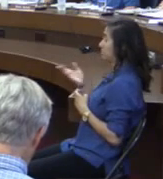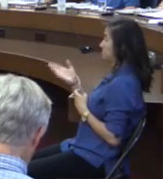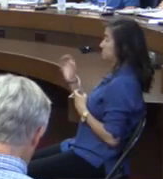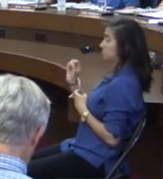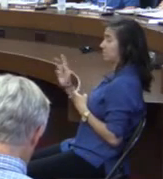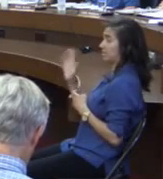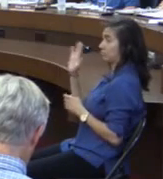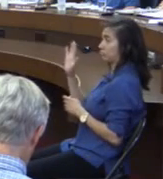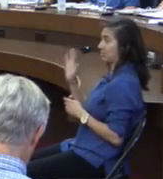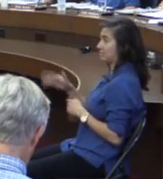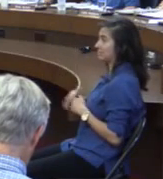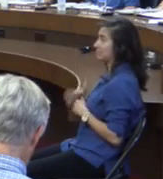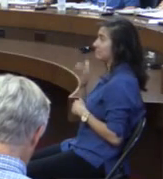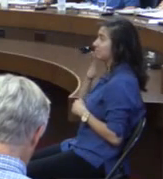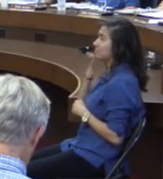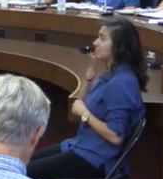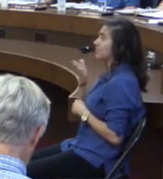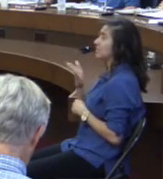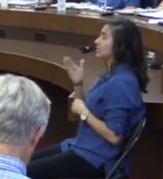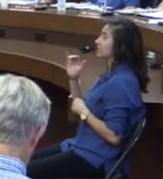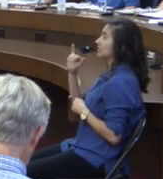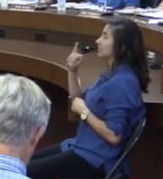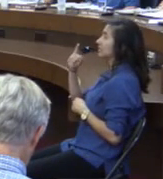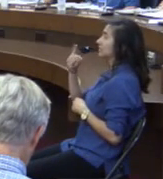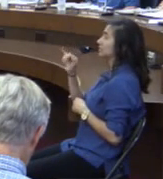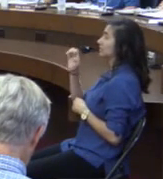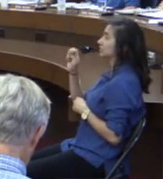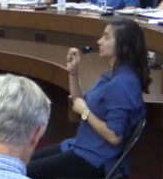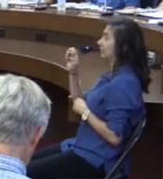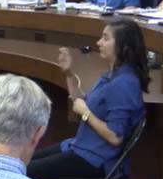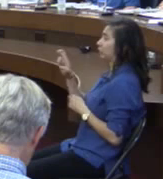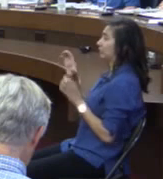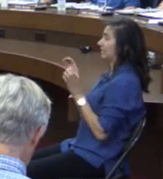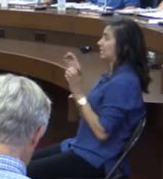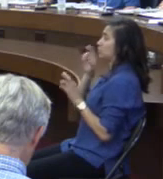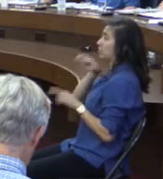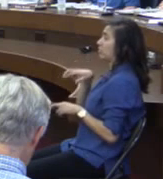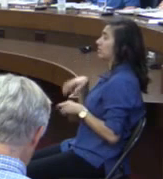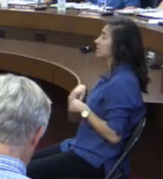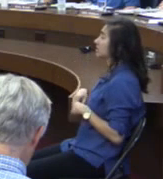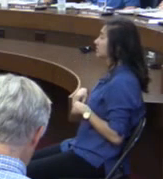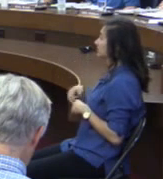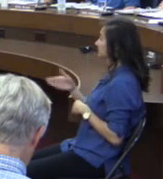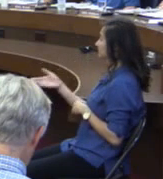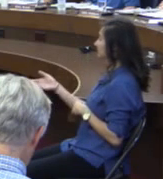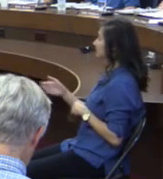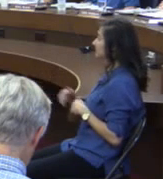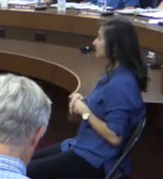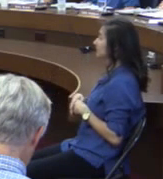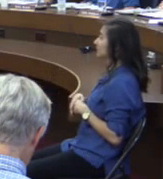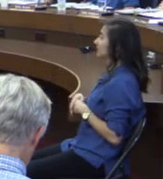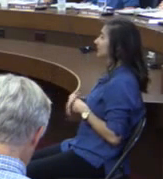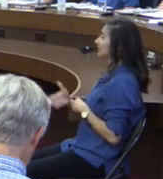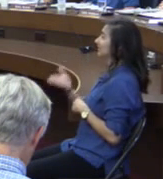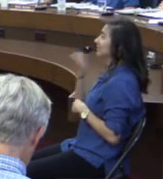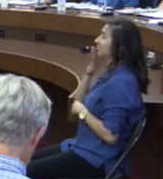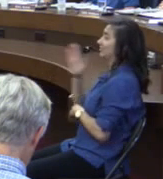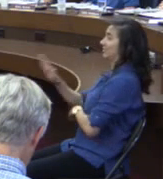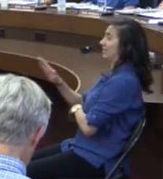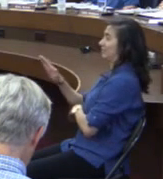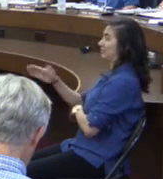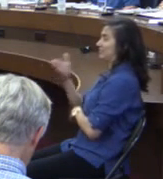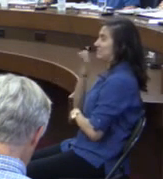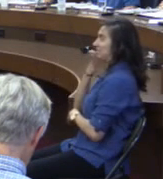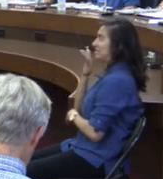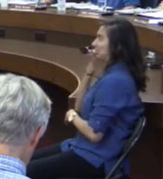Okay, great. Thank you. Jennifer, accreditation report. Dr. Lucerna, Good afternoon, everybody. Thank